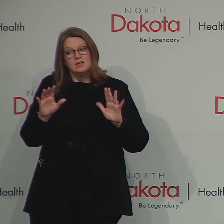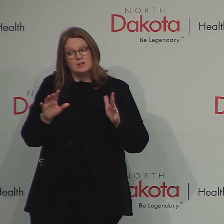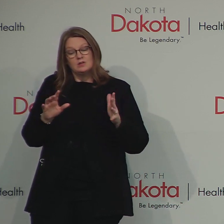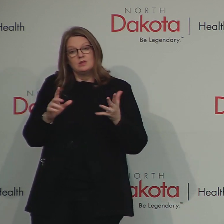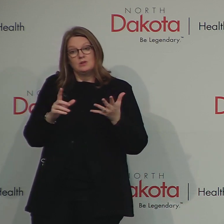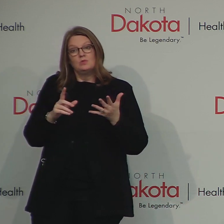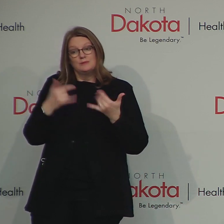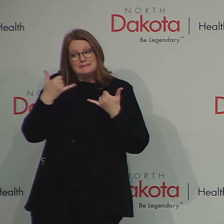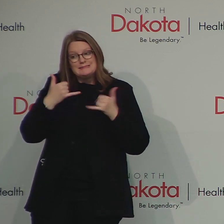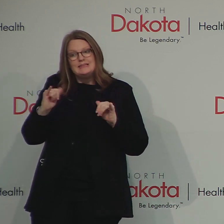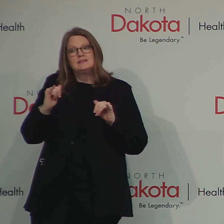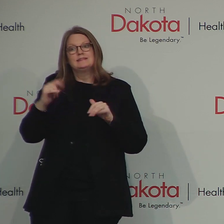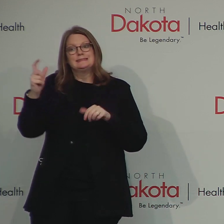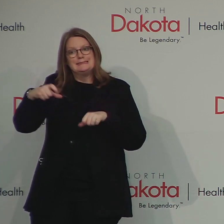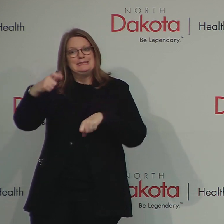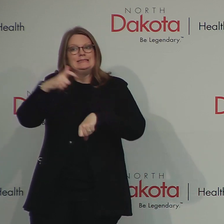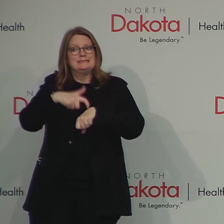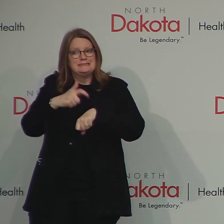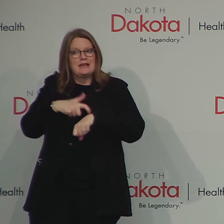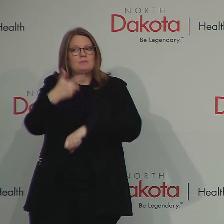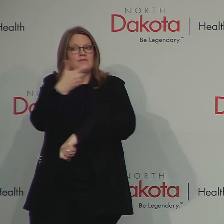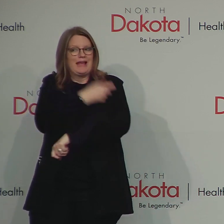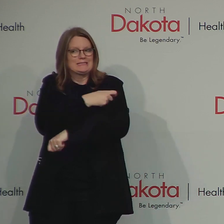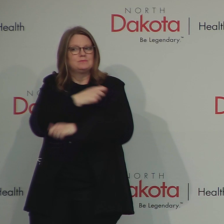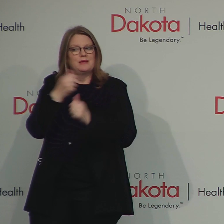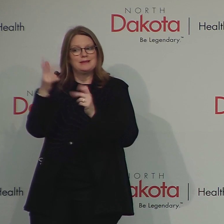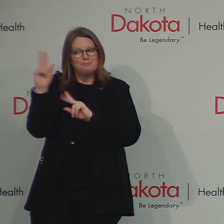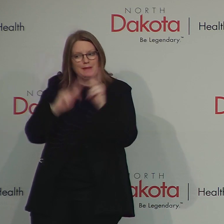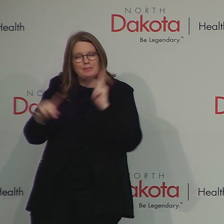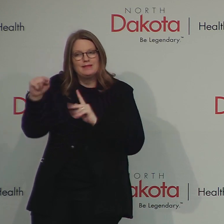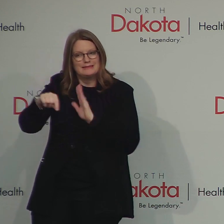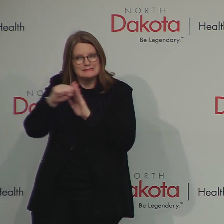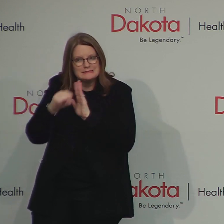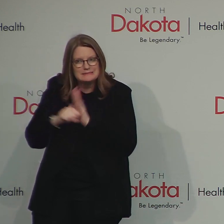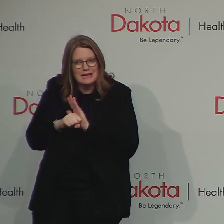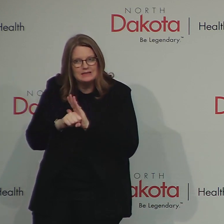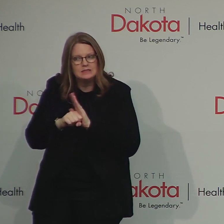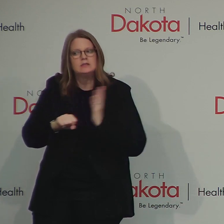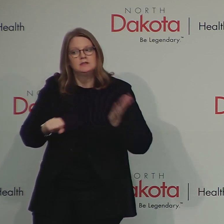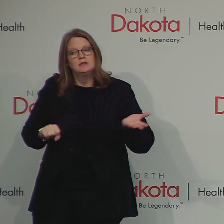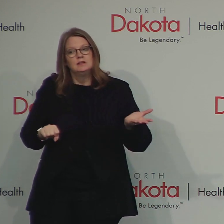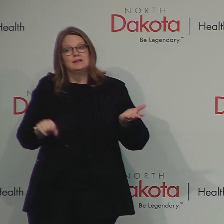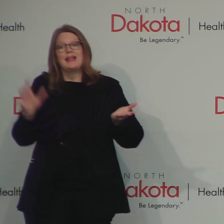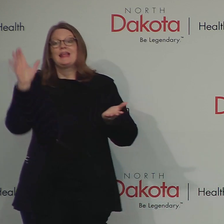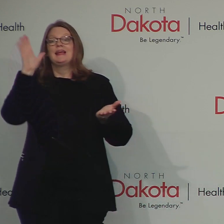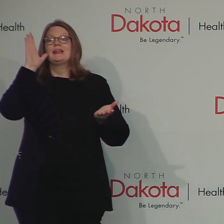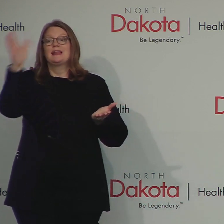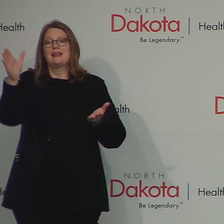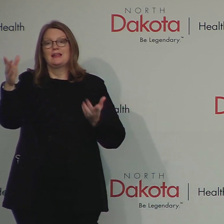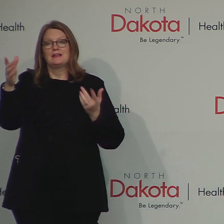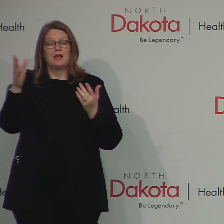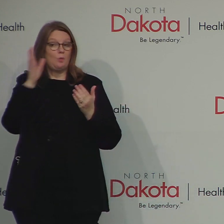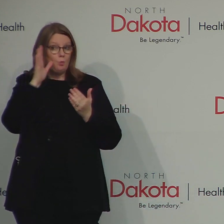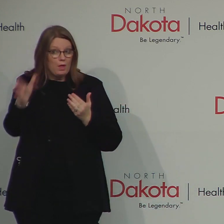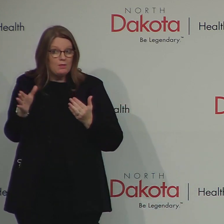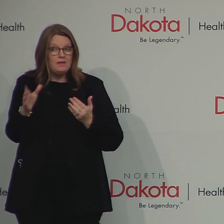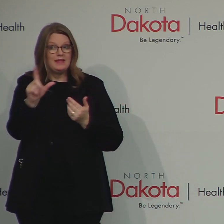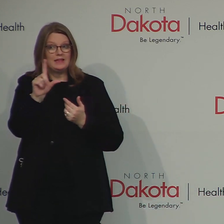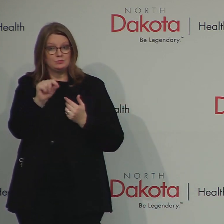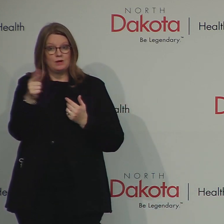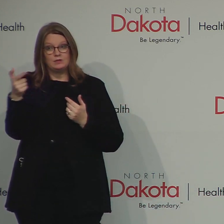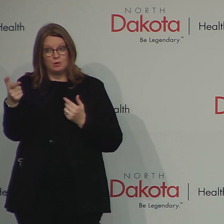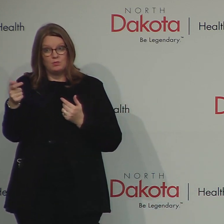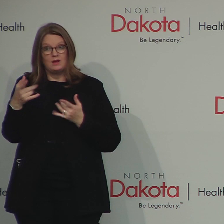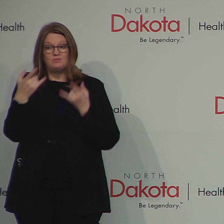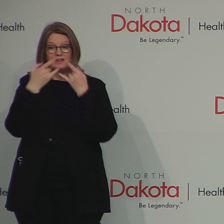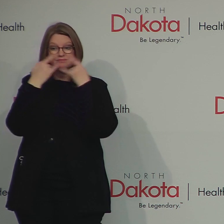vaccinate a significant portion of our state. So the day will come, and it will be in 2021, when we can take off